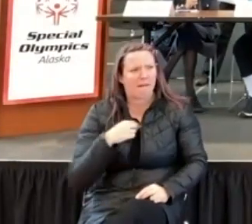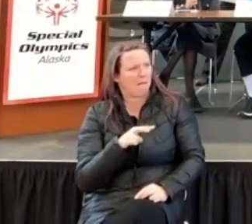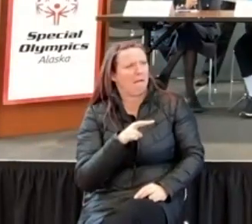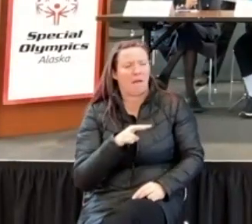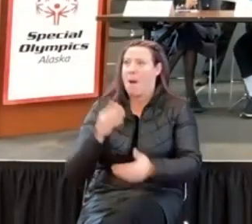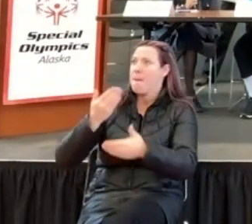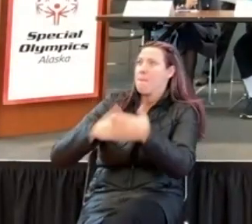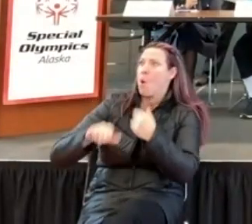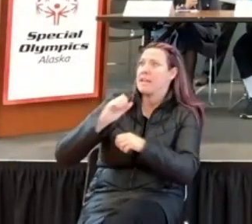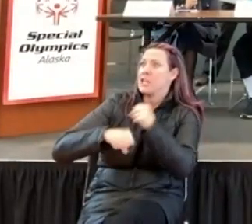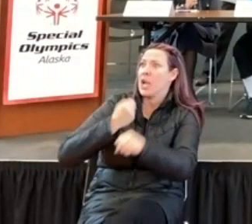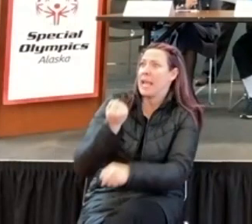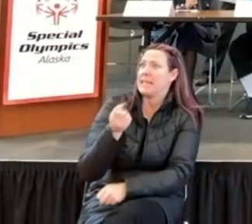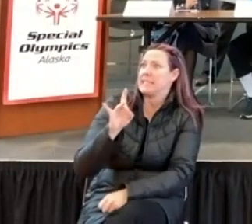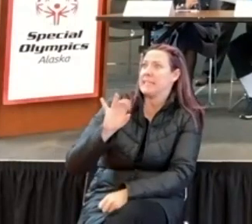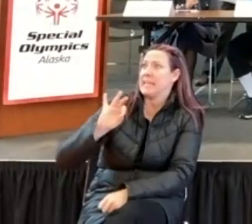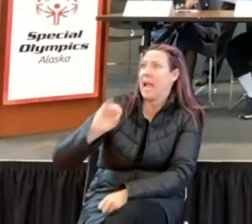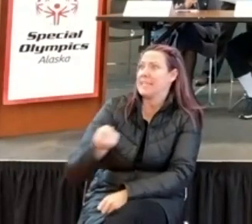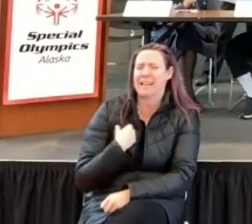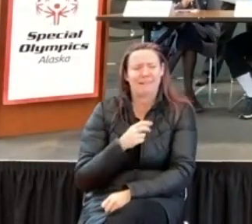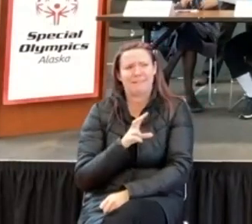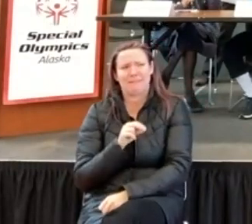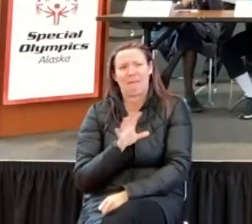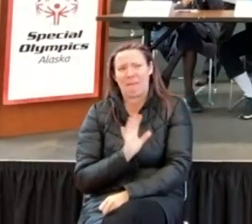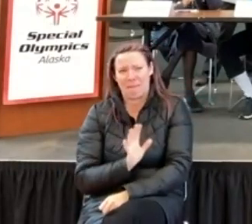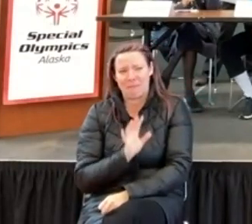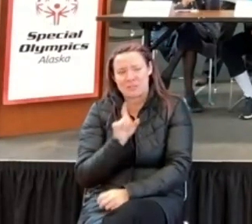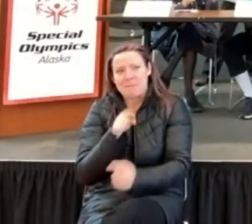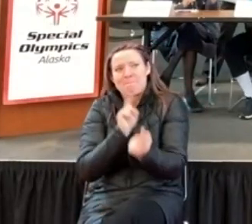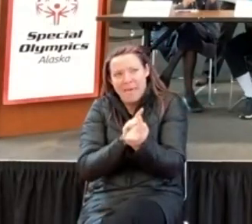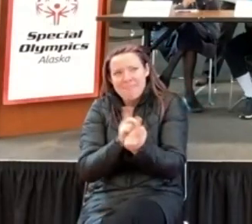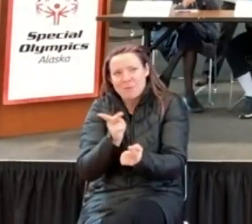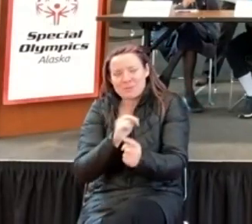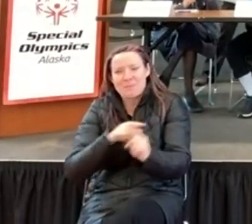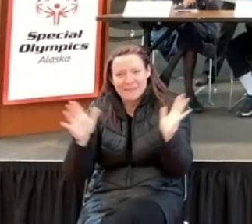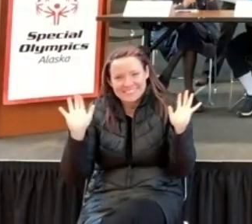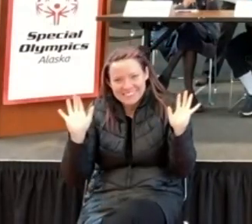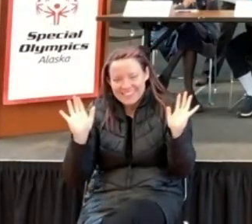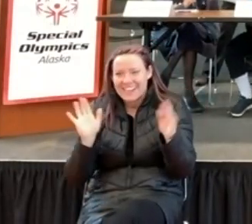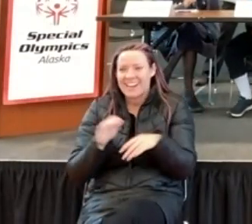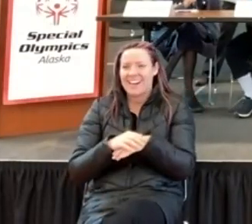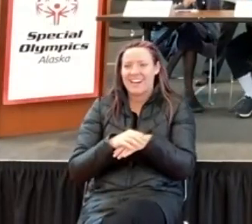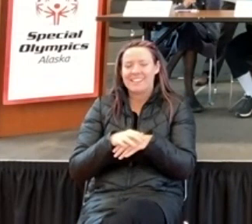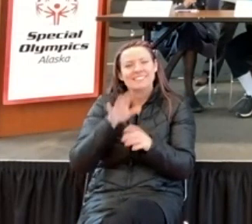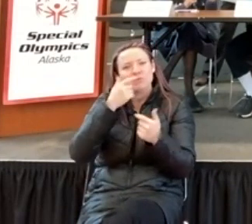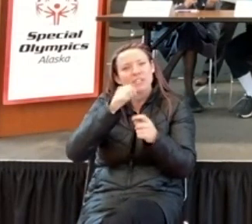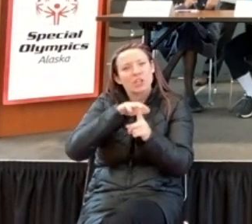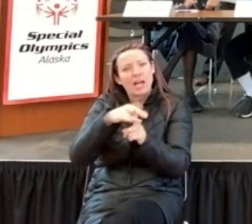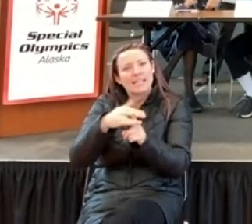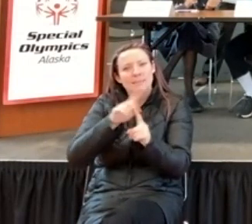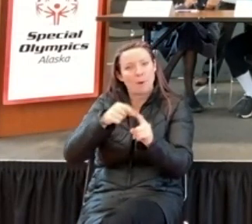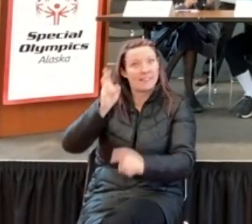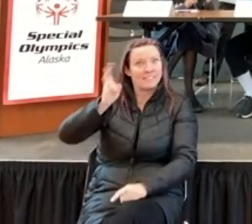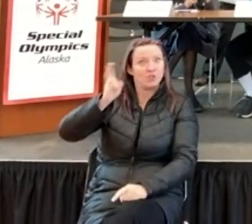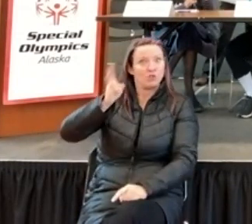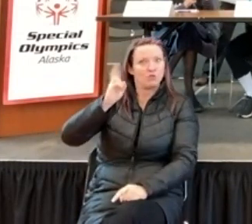in the 1890s, you know? So, and there's a context about the history of